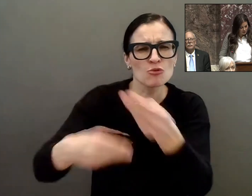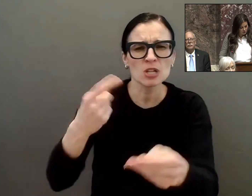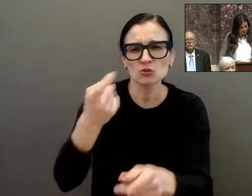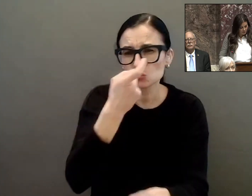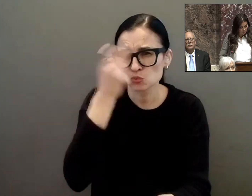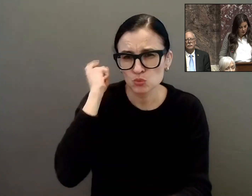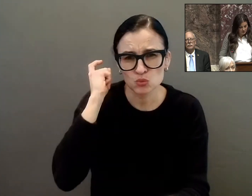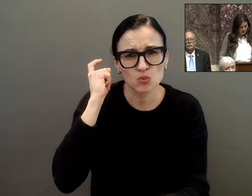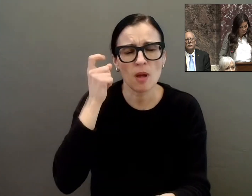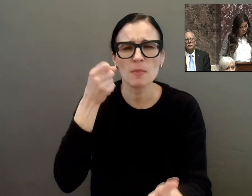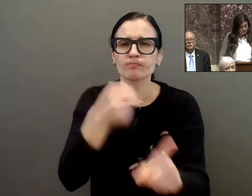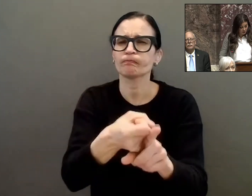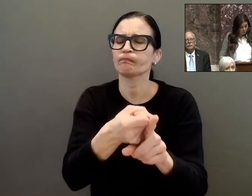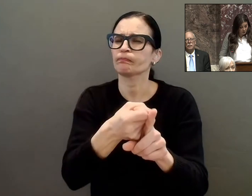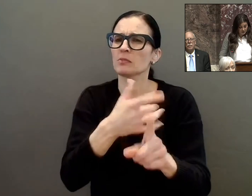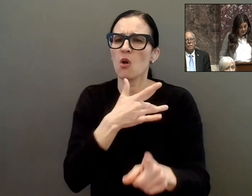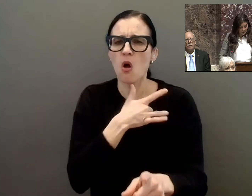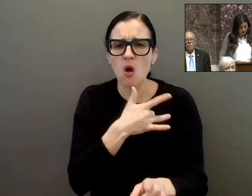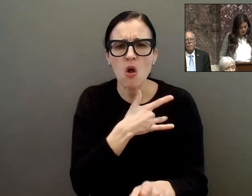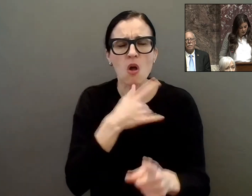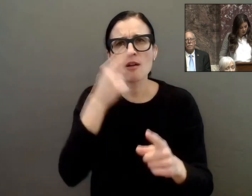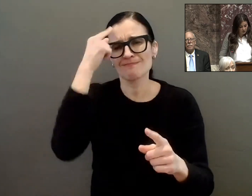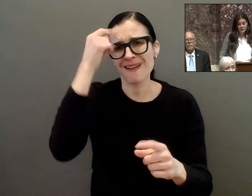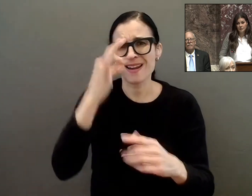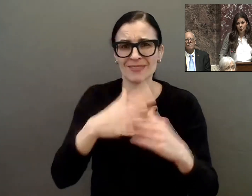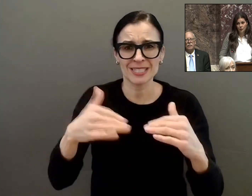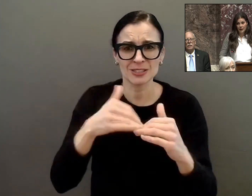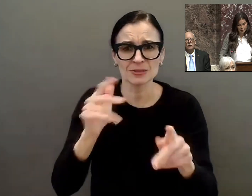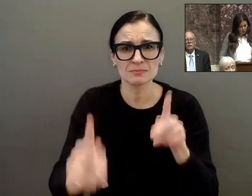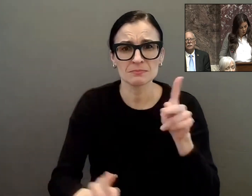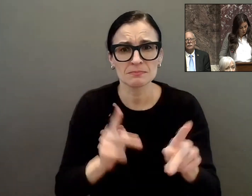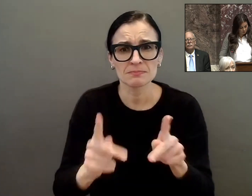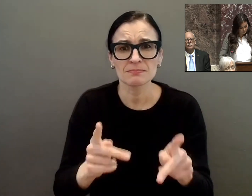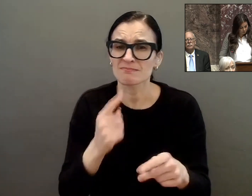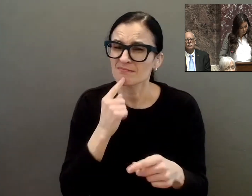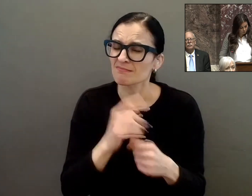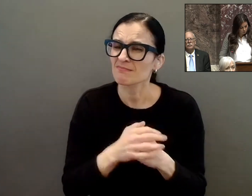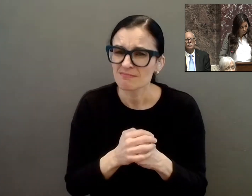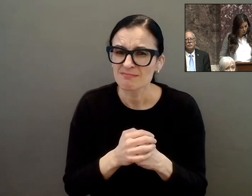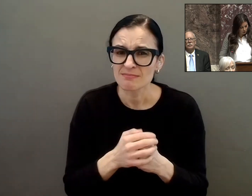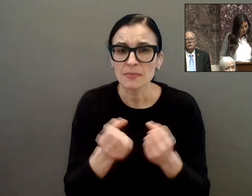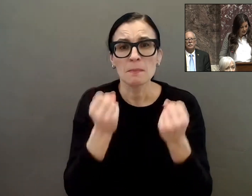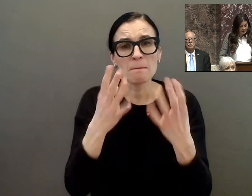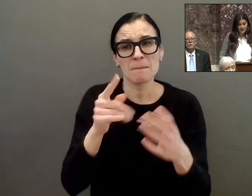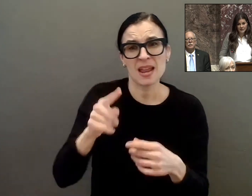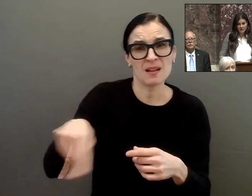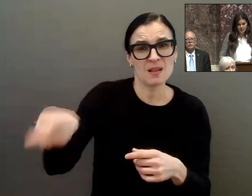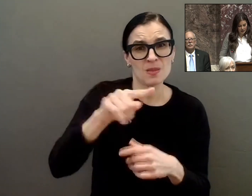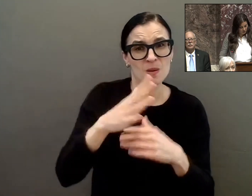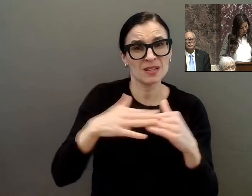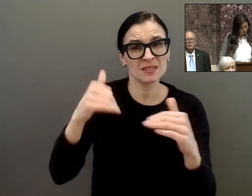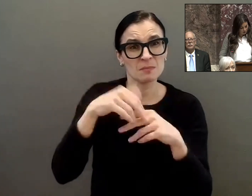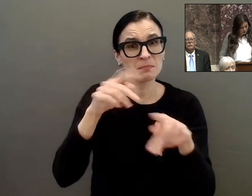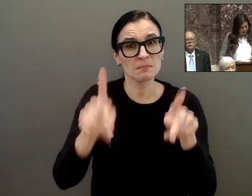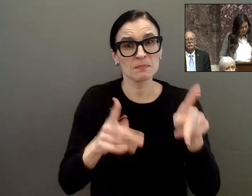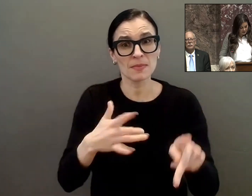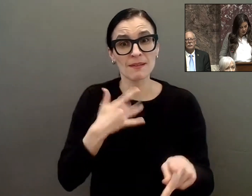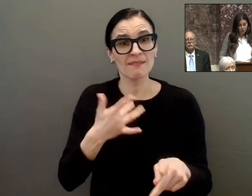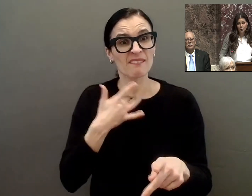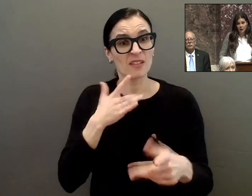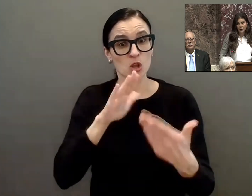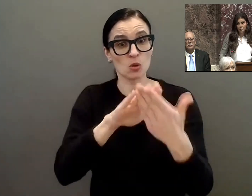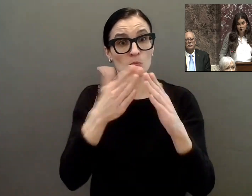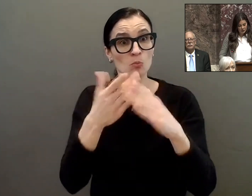many Indigenous peoples still feel disconnected, invisible, and ignored. Land is identity. Land